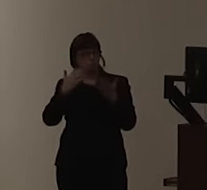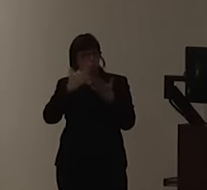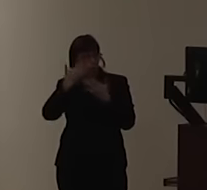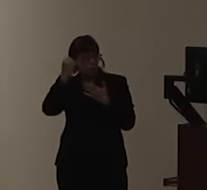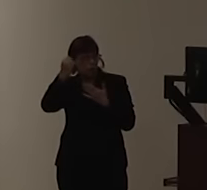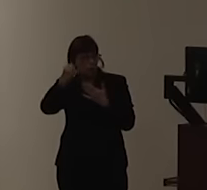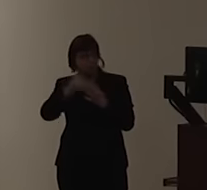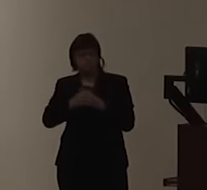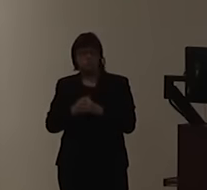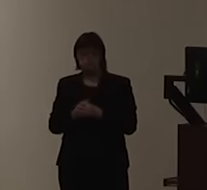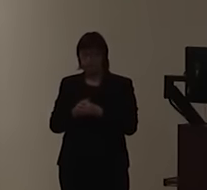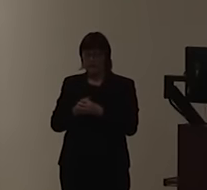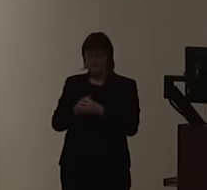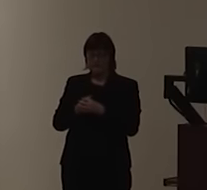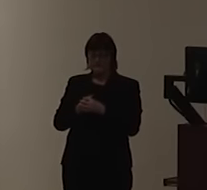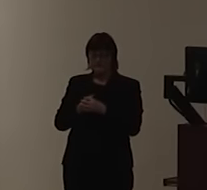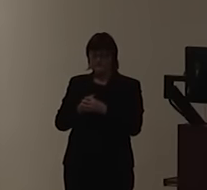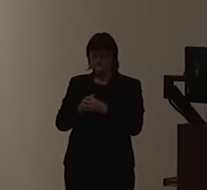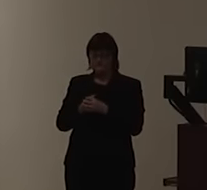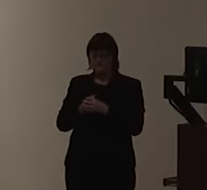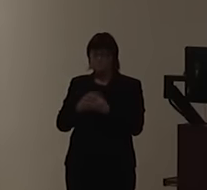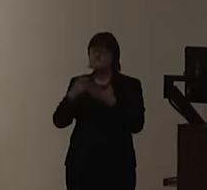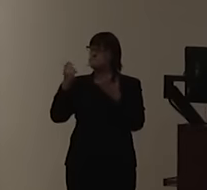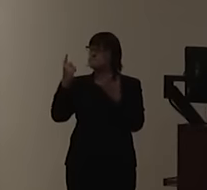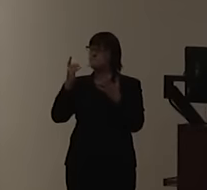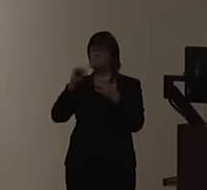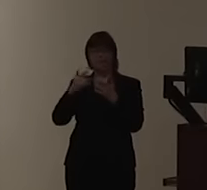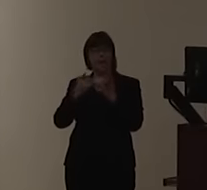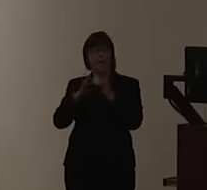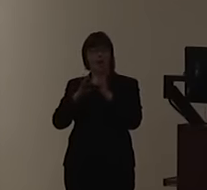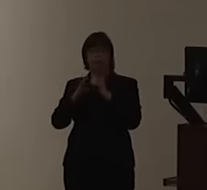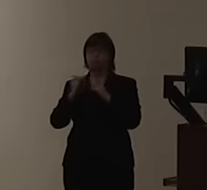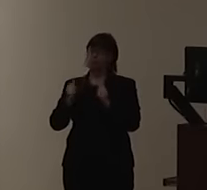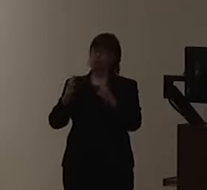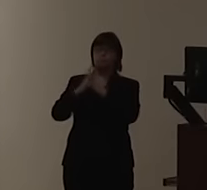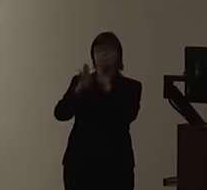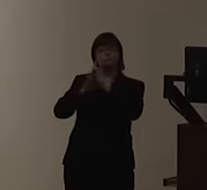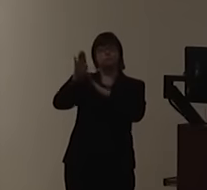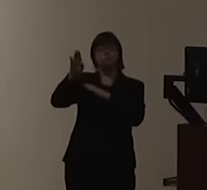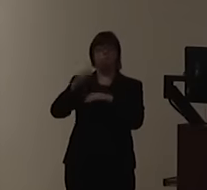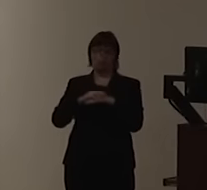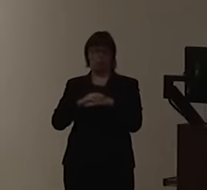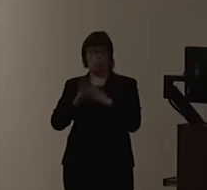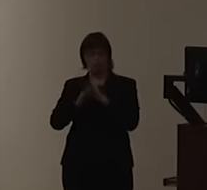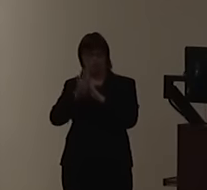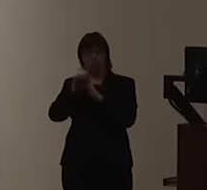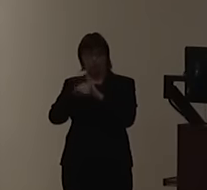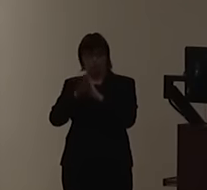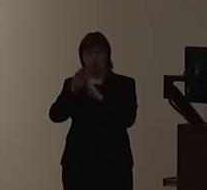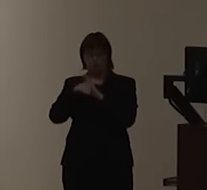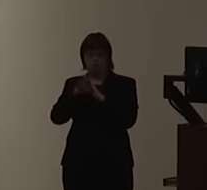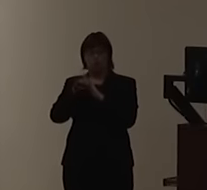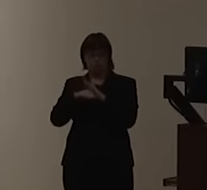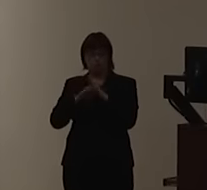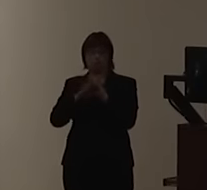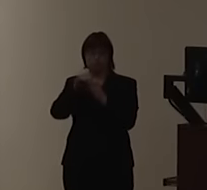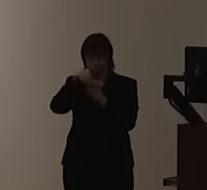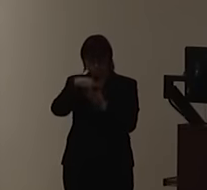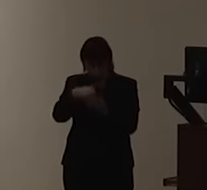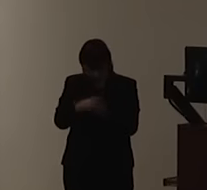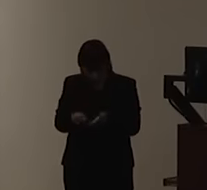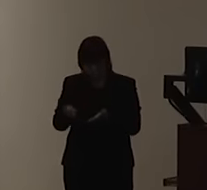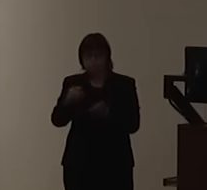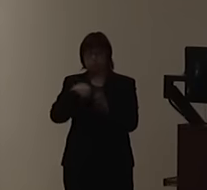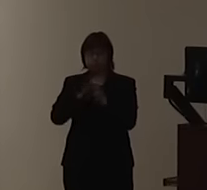later, in the course of many defeats, I might add, that we thought just how lucky we were